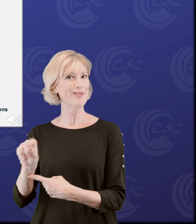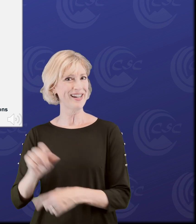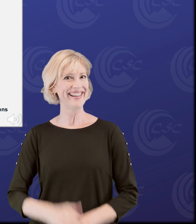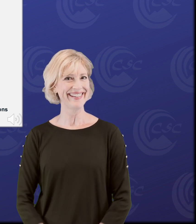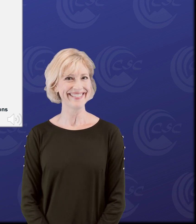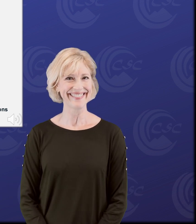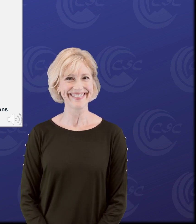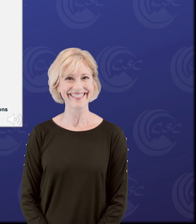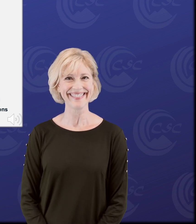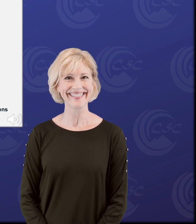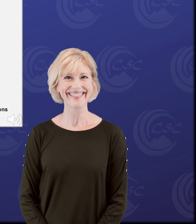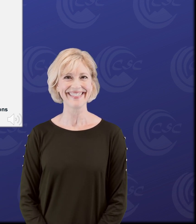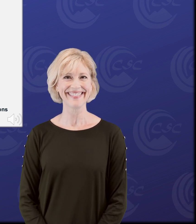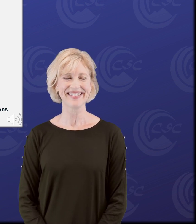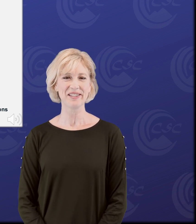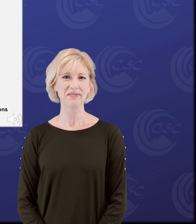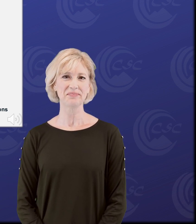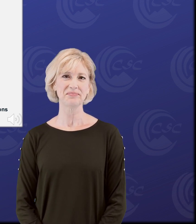in 2020.